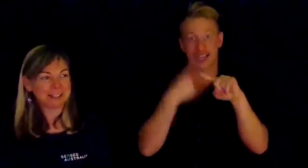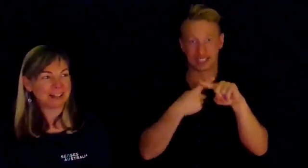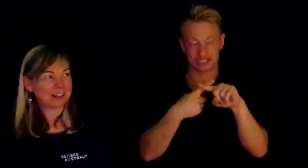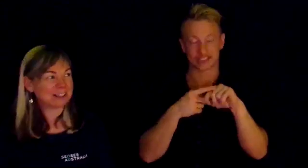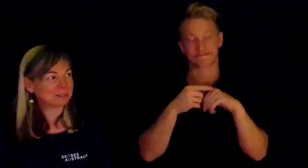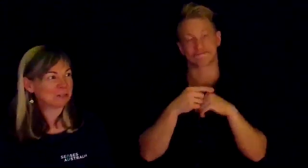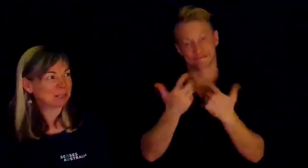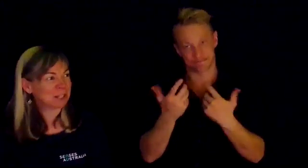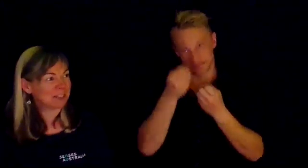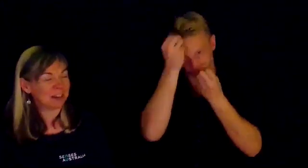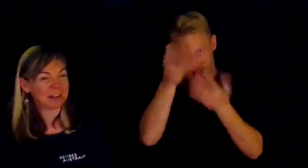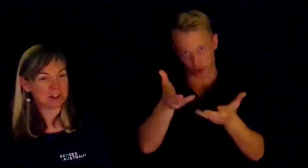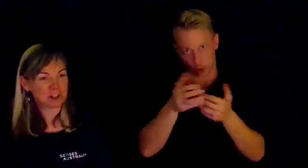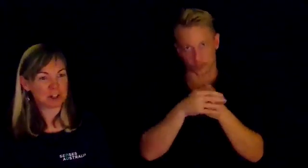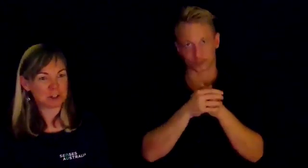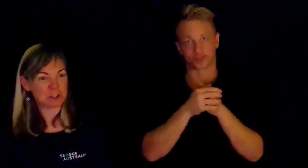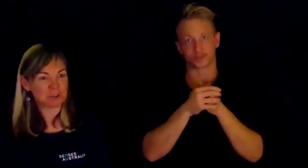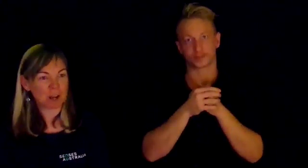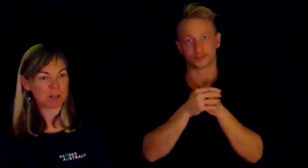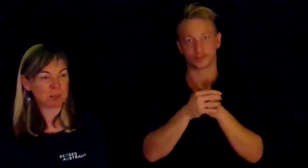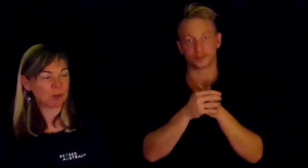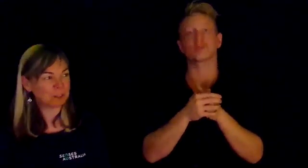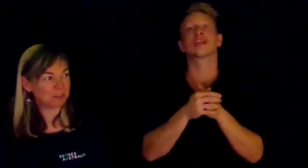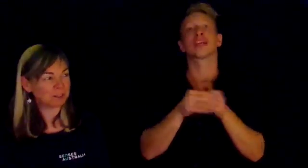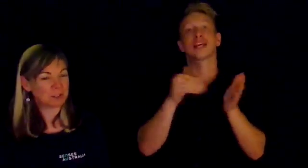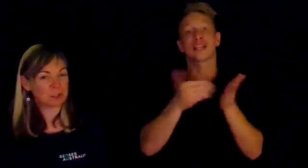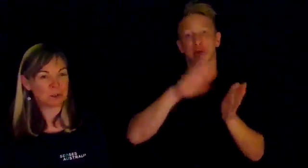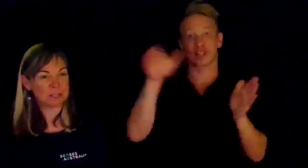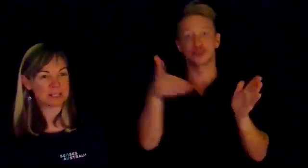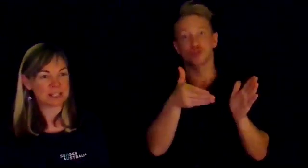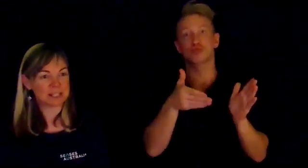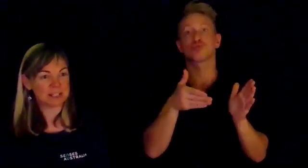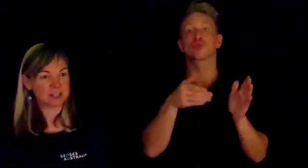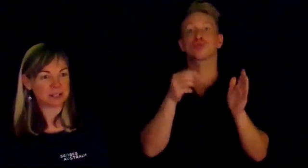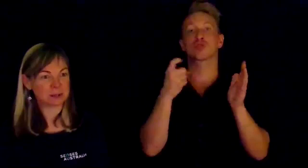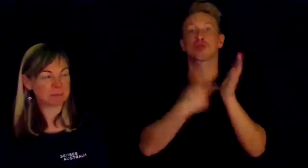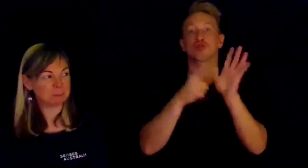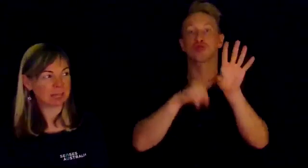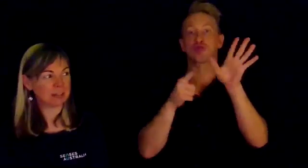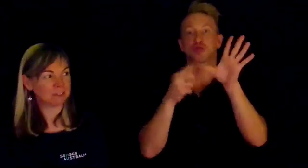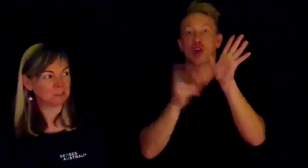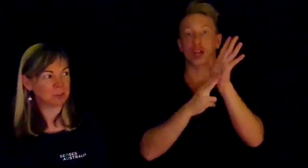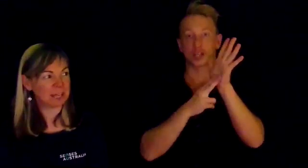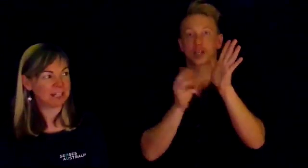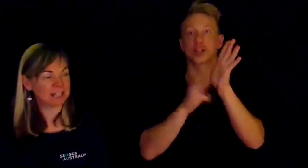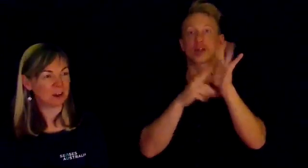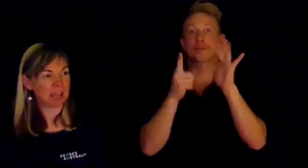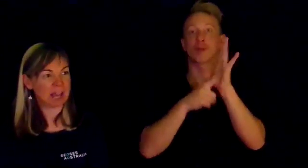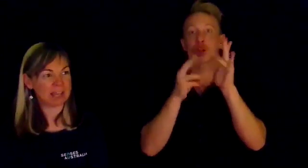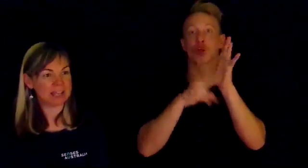Now, it's with pleasure that I introduce Ryan Malonda, who is a senior planner for